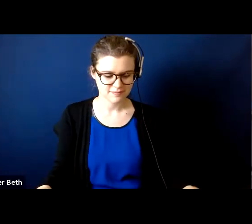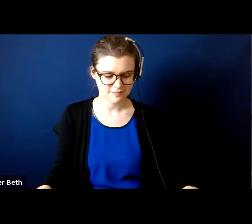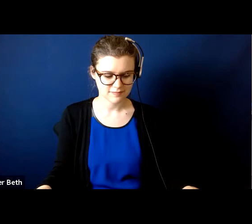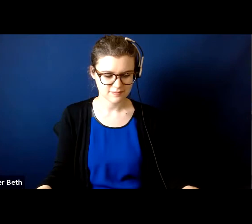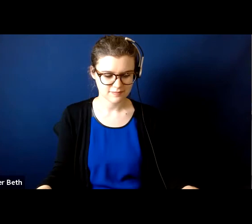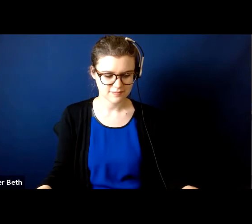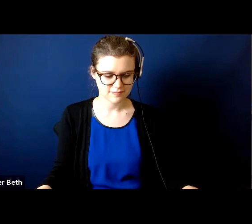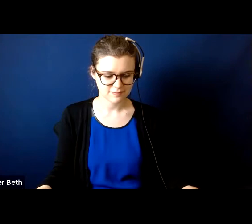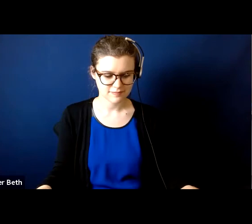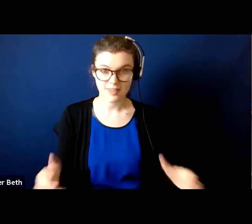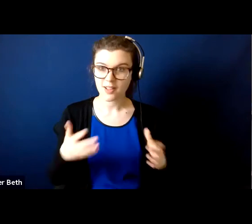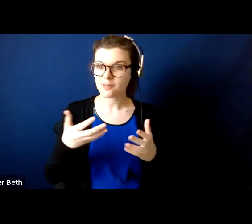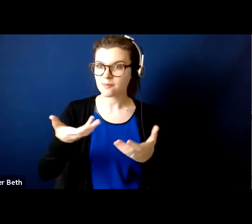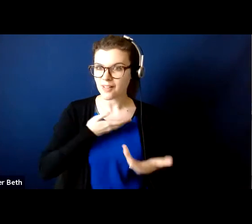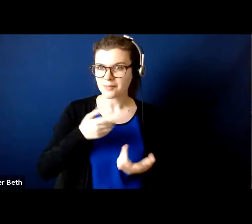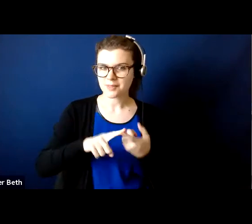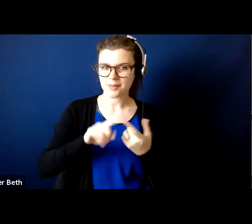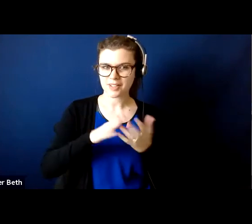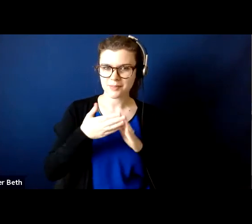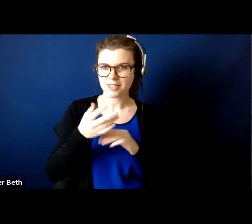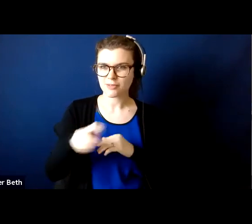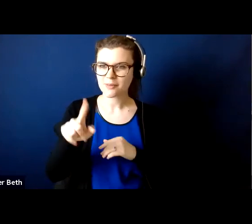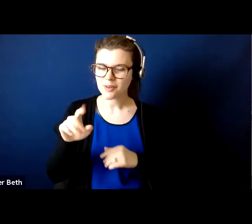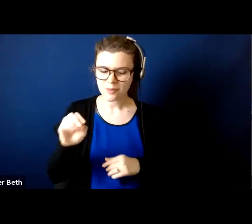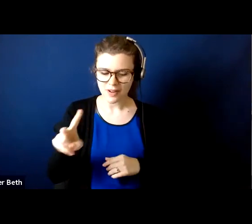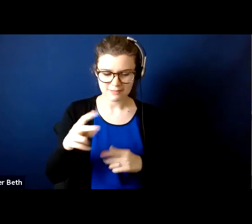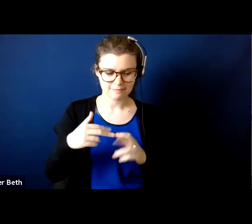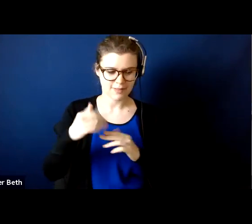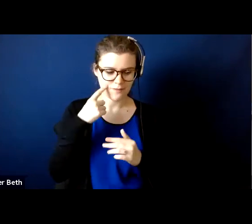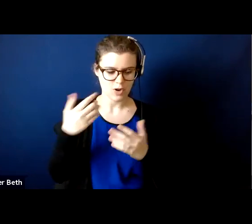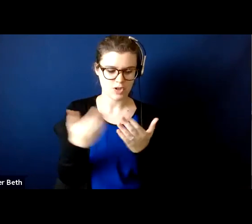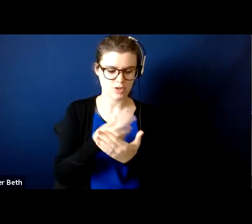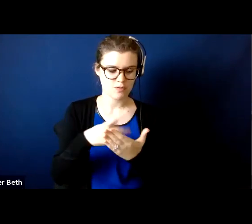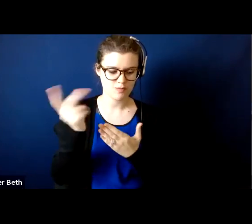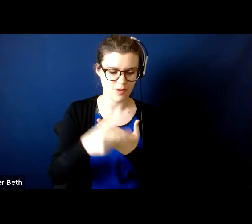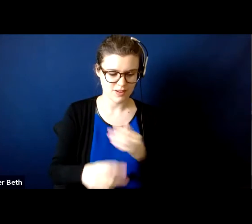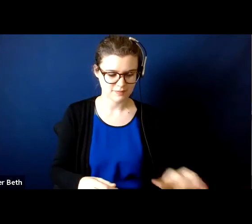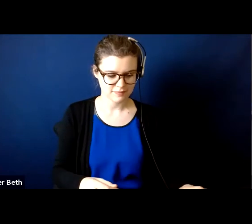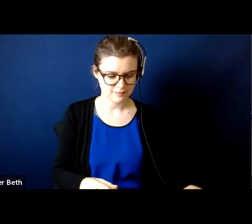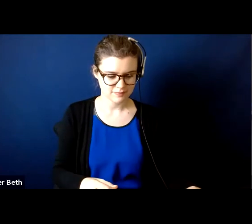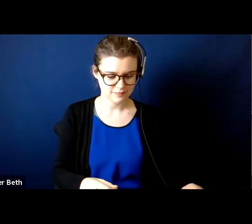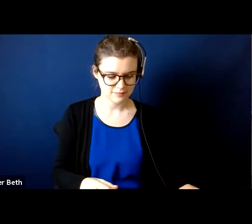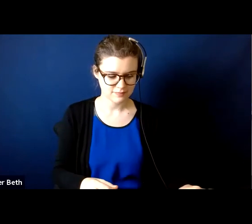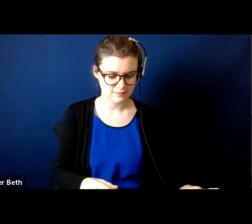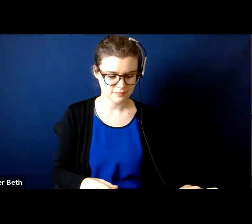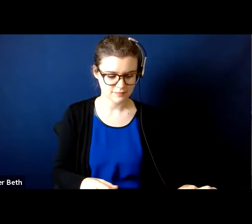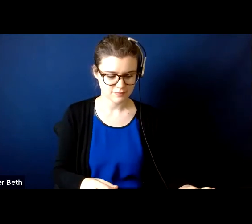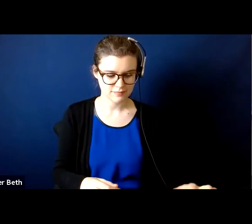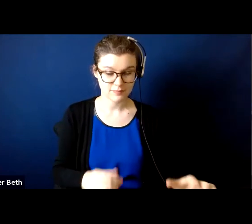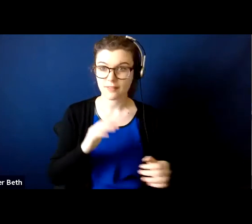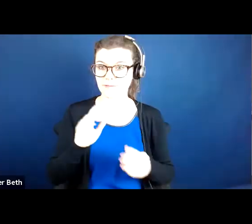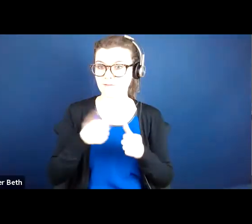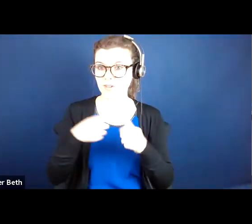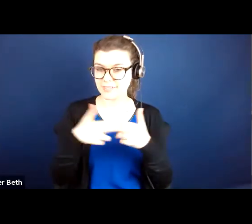Welcome to Community Transitions 101, Building Blocks for New Programs. Our first slide says presented by the